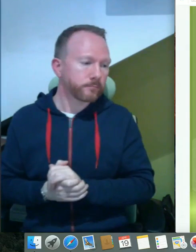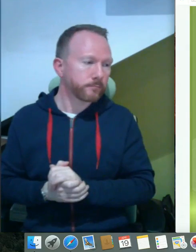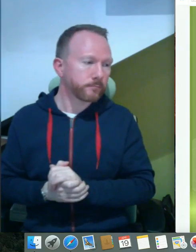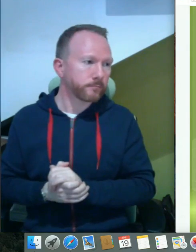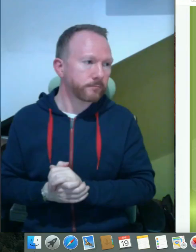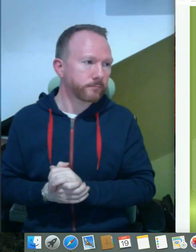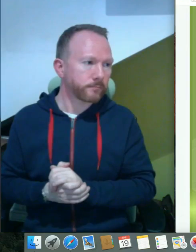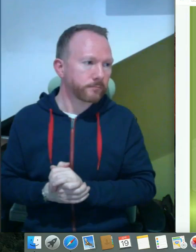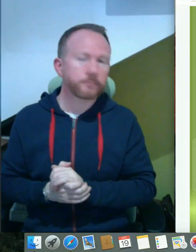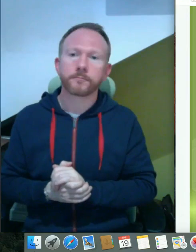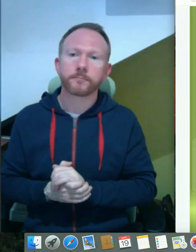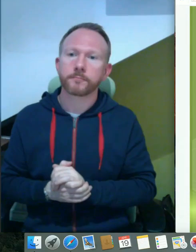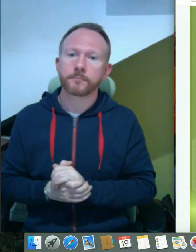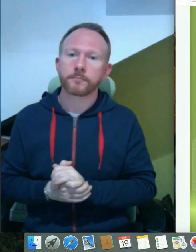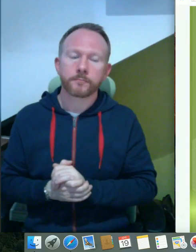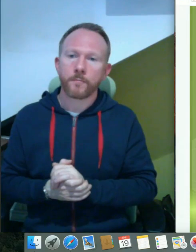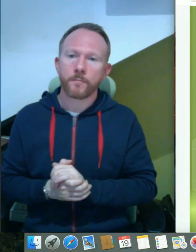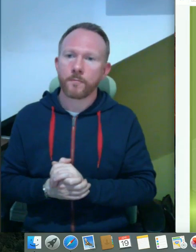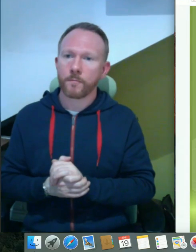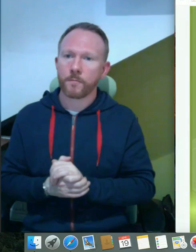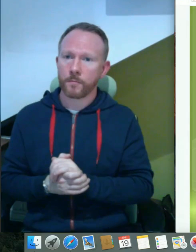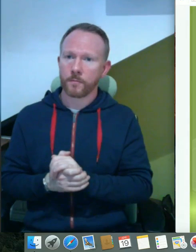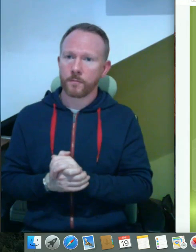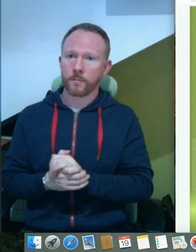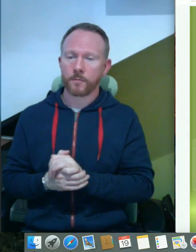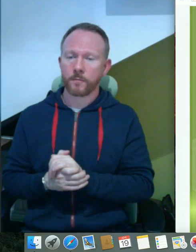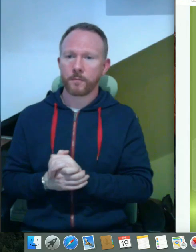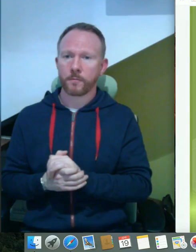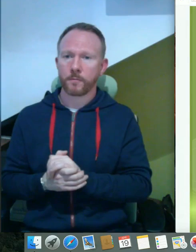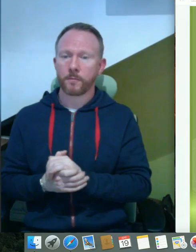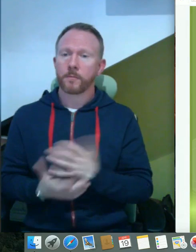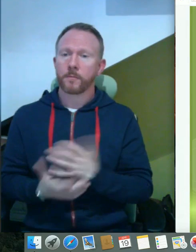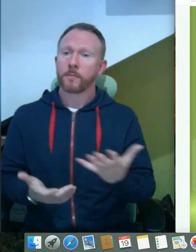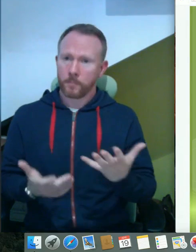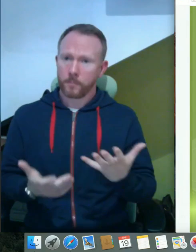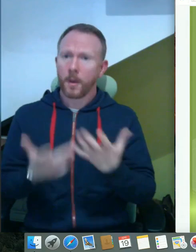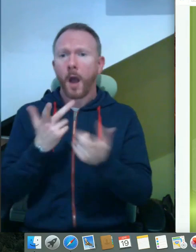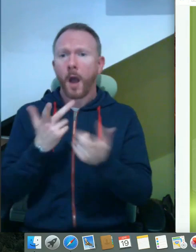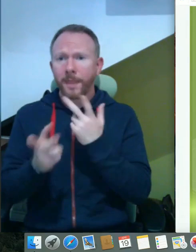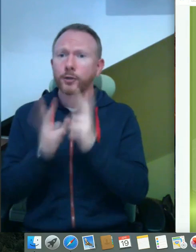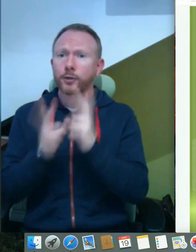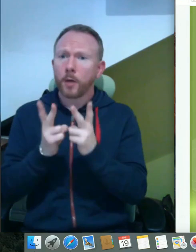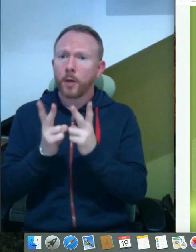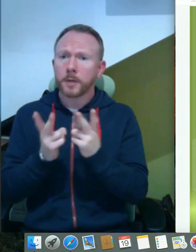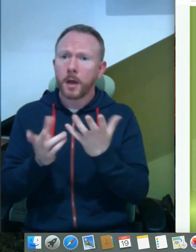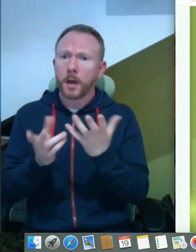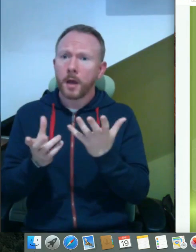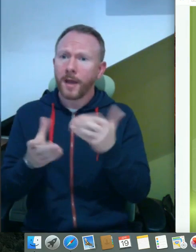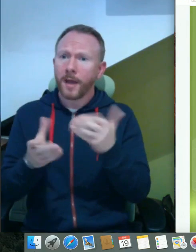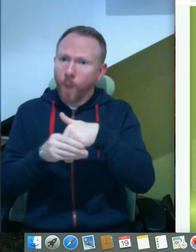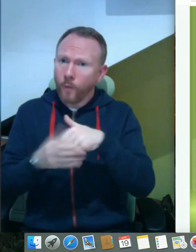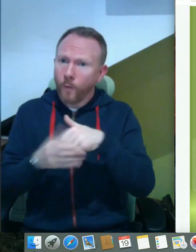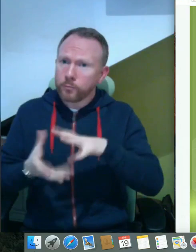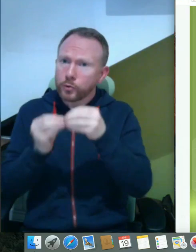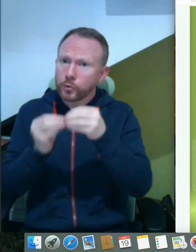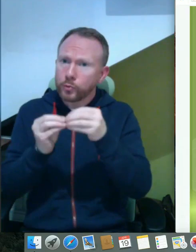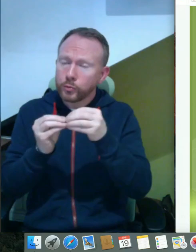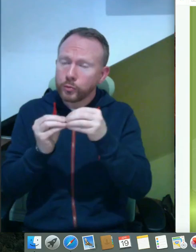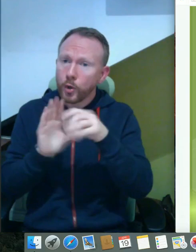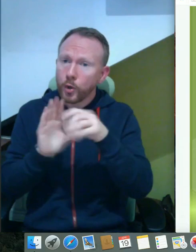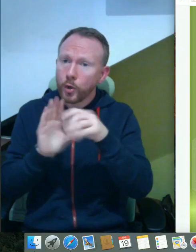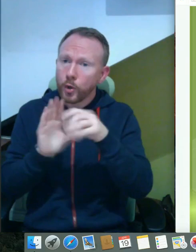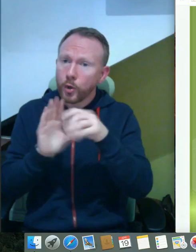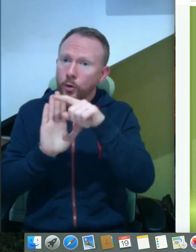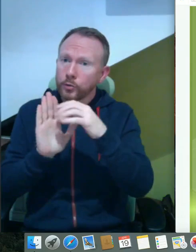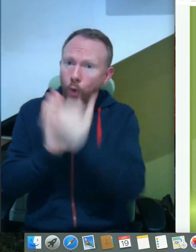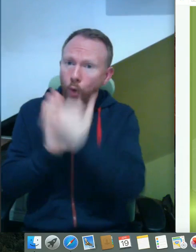same question with other interpreters who fed into the development of this document? You know, did you discuss about how this is used or not